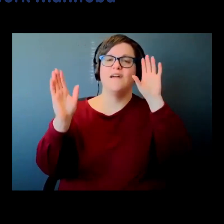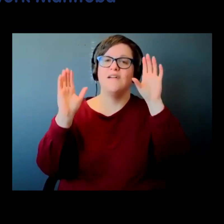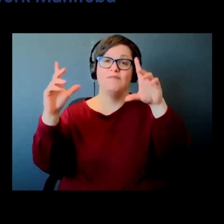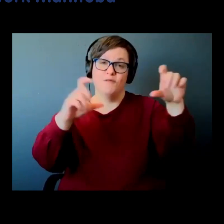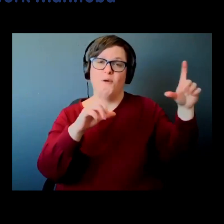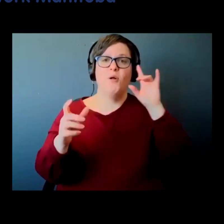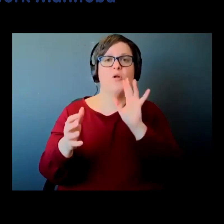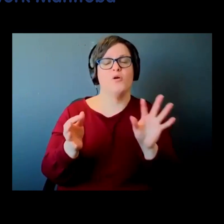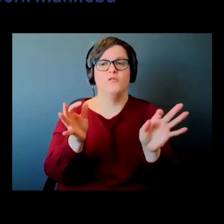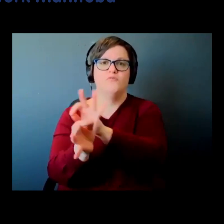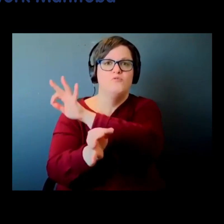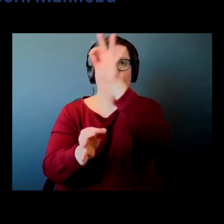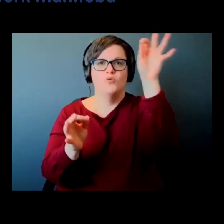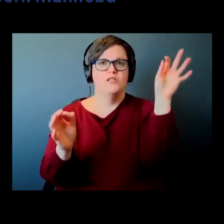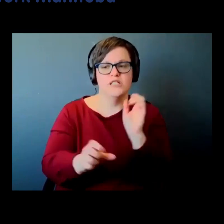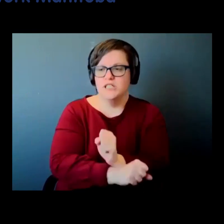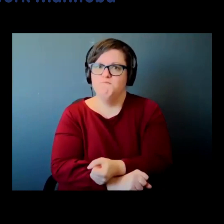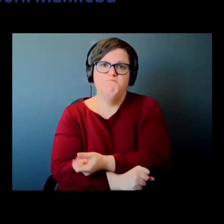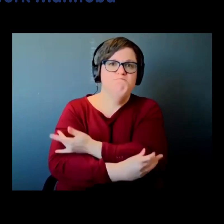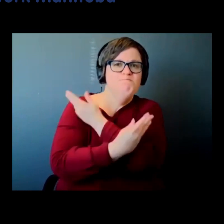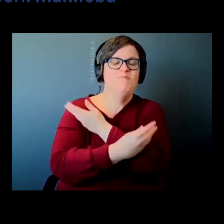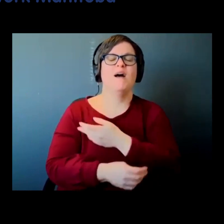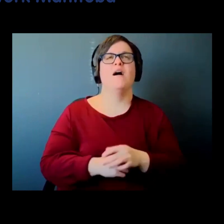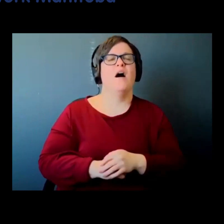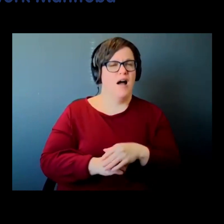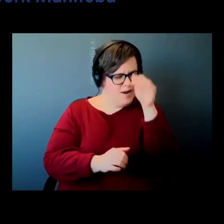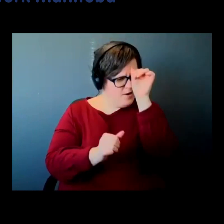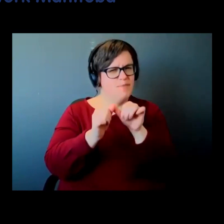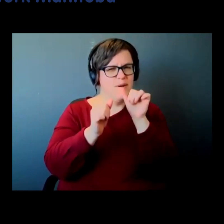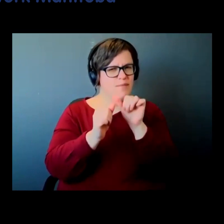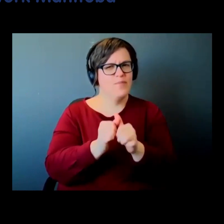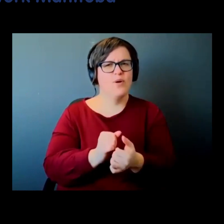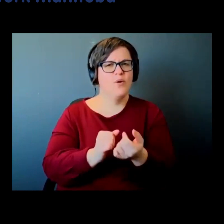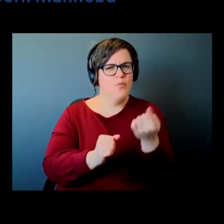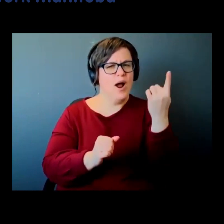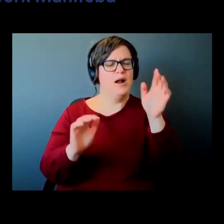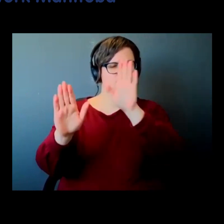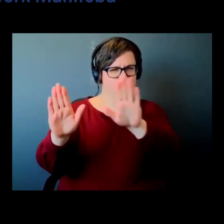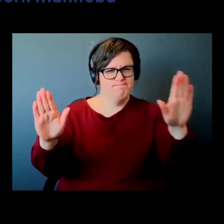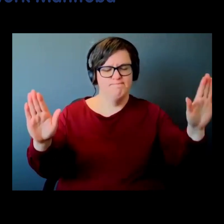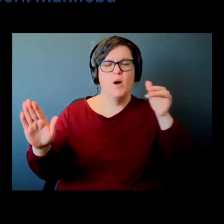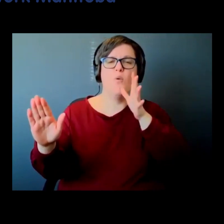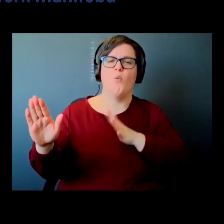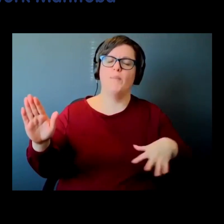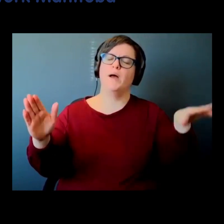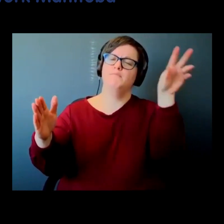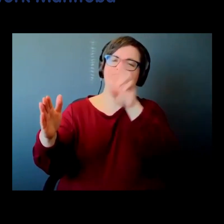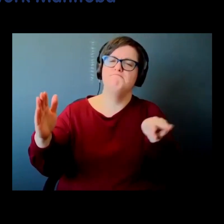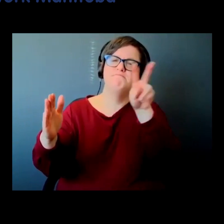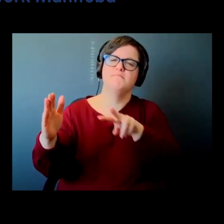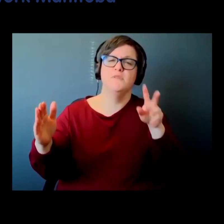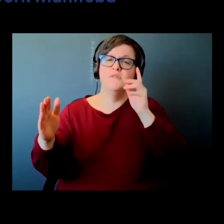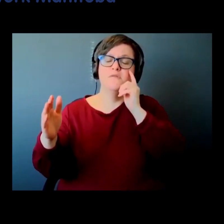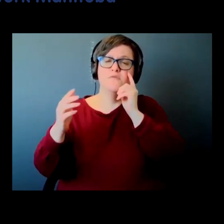skin. One time I had a piece of art in a show and a lady was crying, and then I explained her what the piece